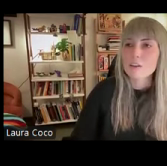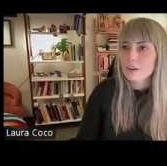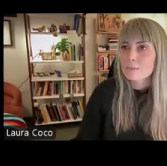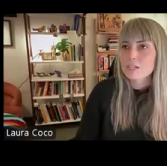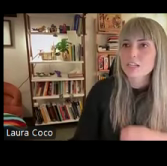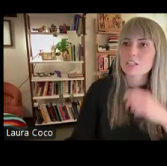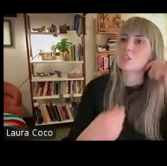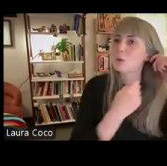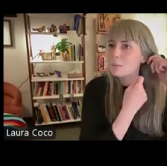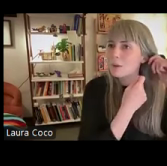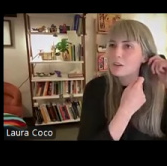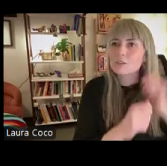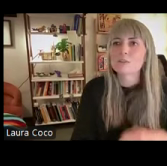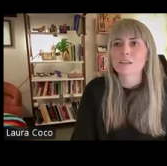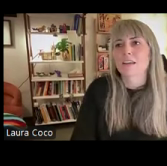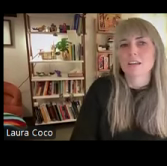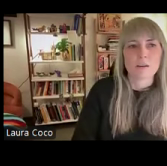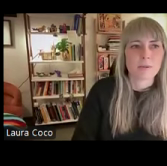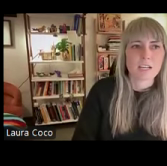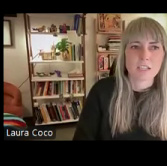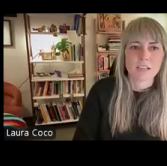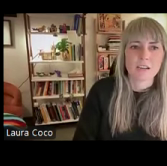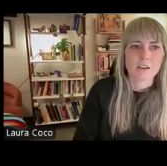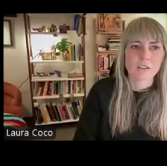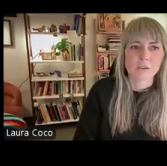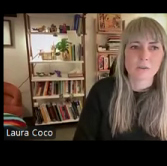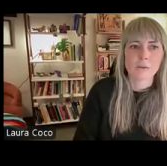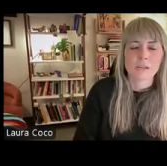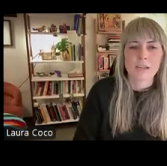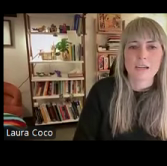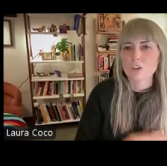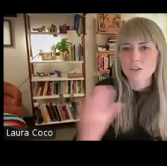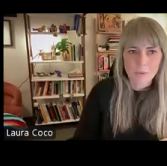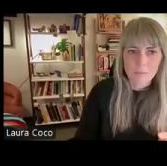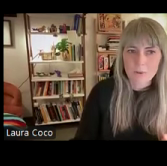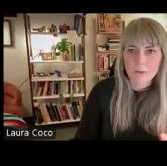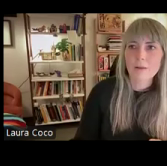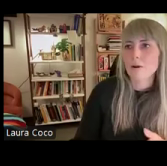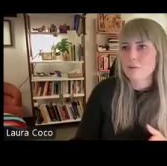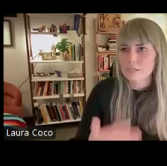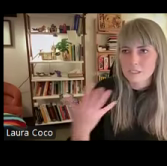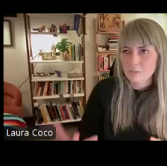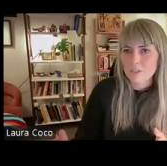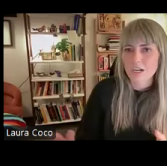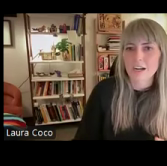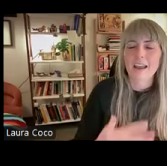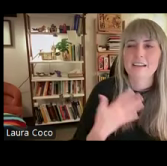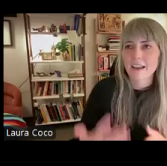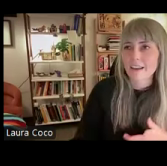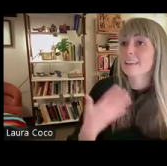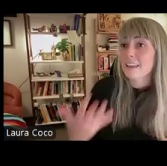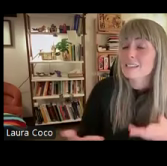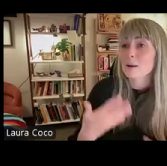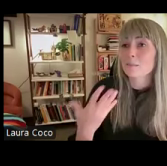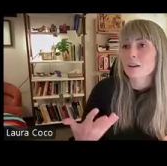despiertos hand out toda la hearing noche protection, show para people how to poder use entregar estas hearing protecciones protection, auditivas and a las also personas en caso las talk to necesitaran people y about noise también para hablar exposure a and